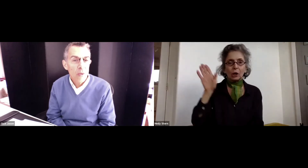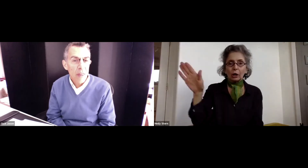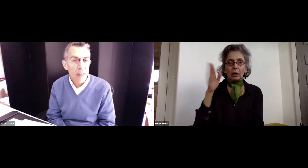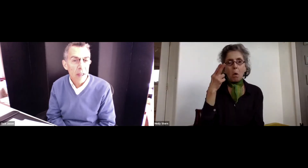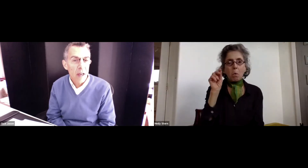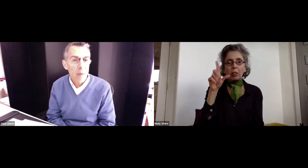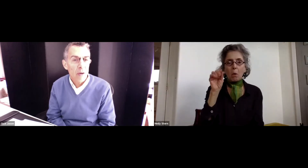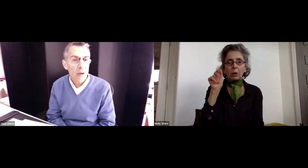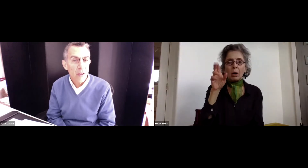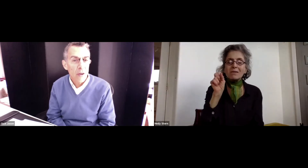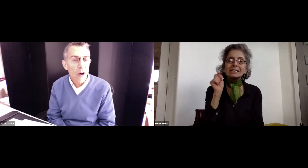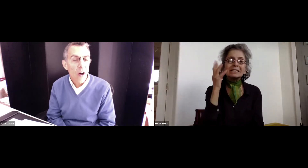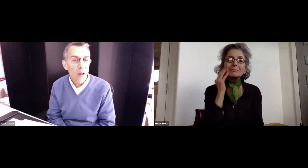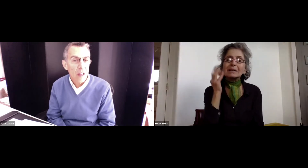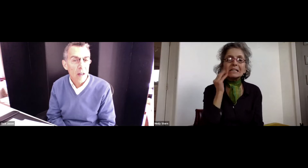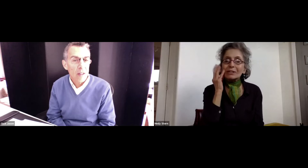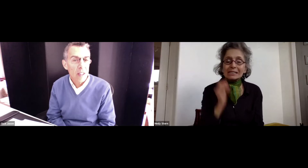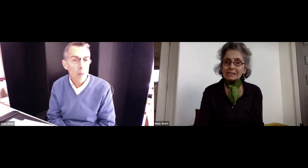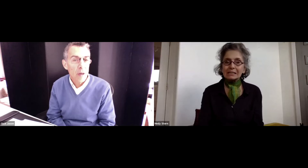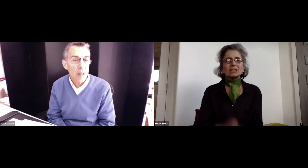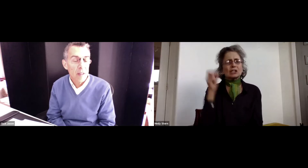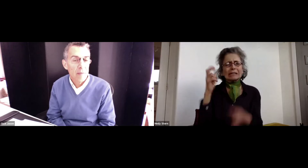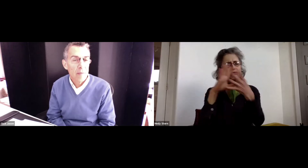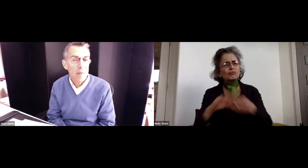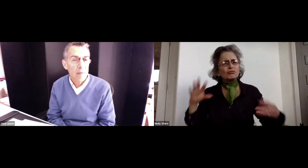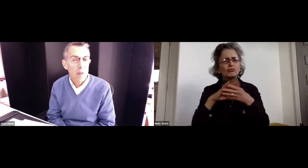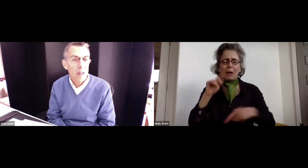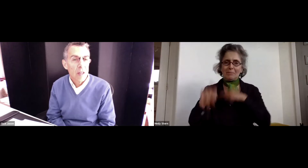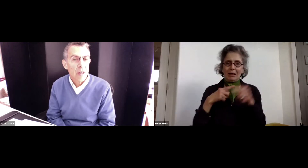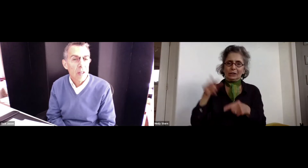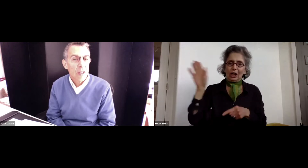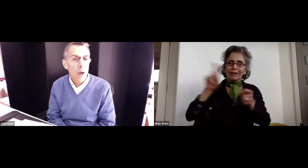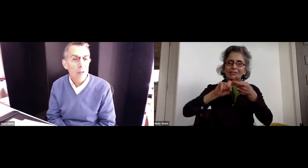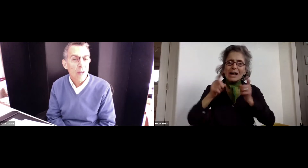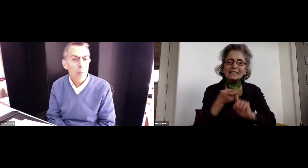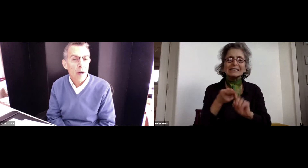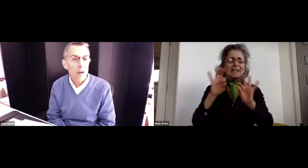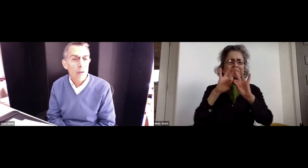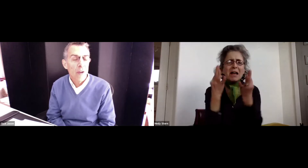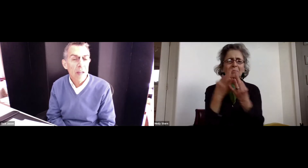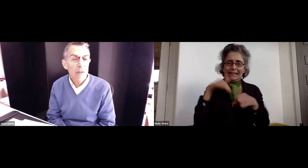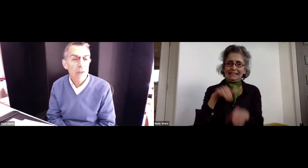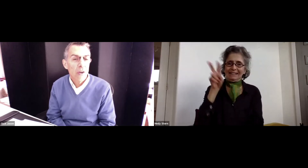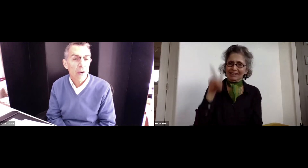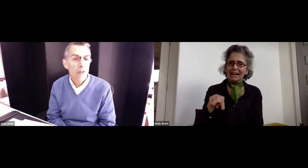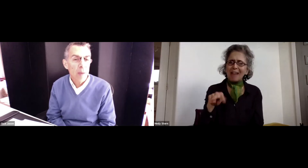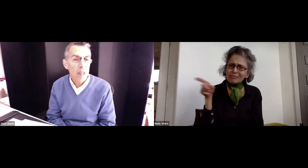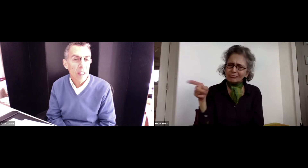nothing about her Holocaust experience. She would often talk about her friends, her family in